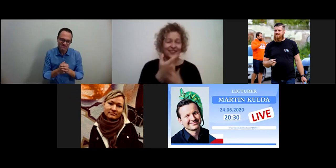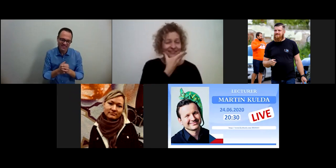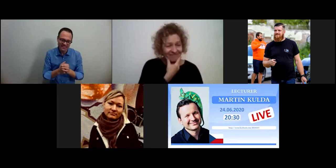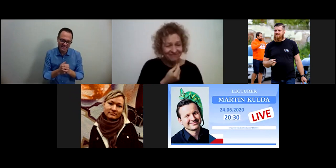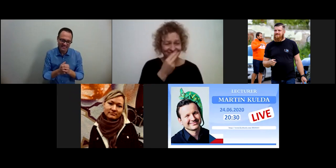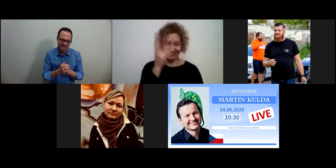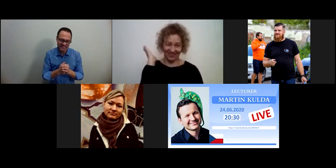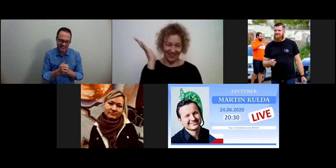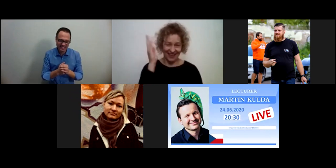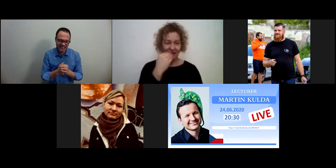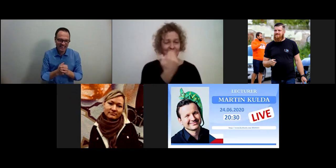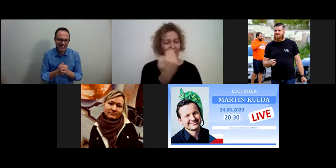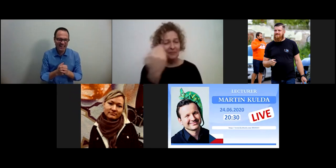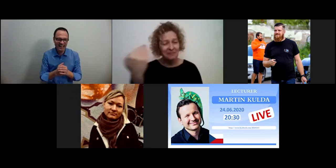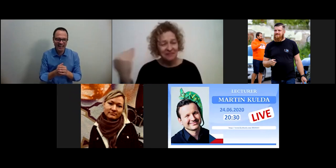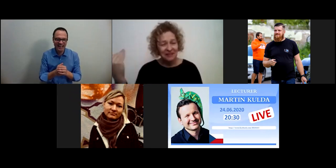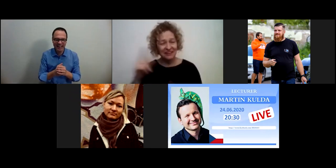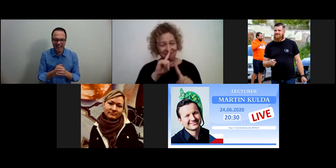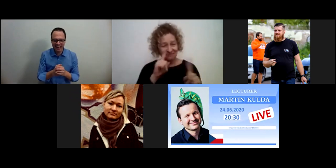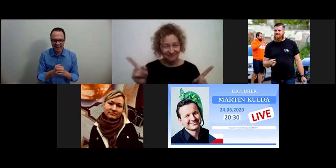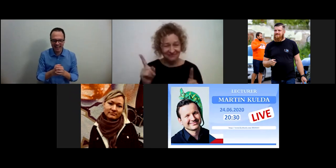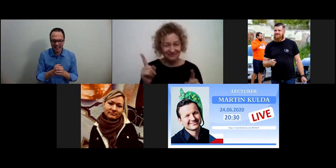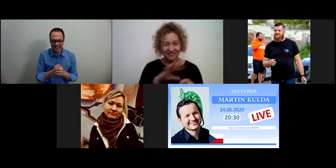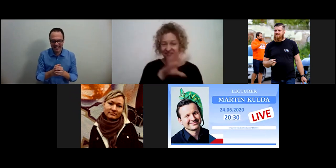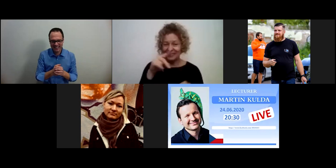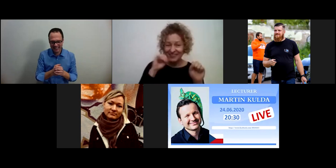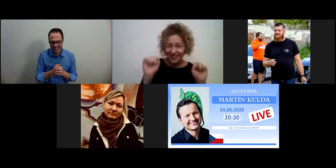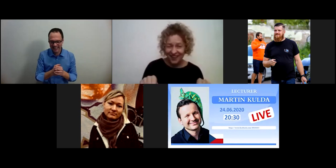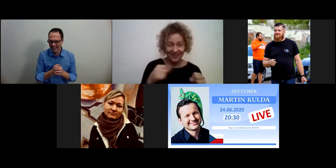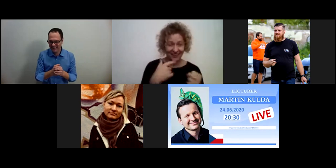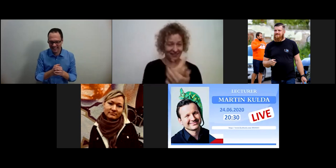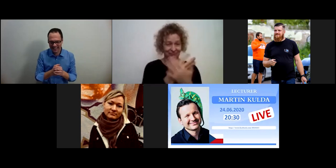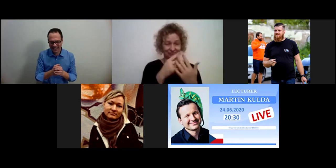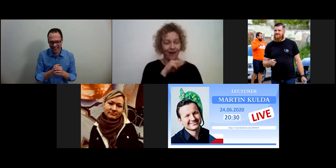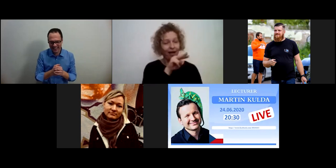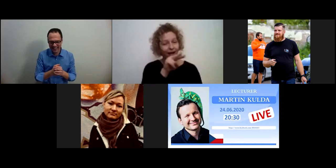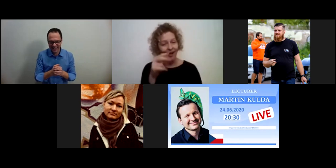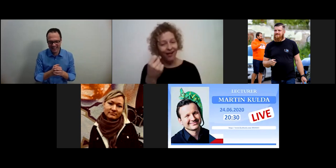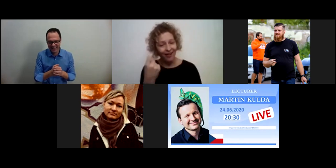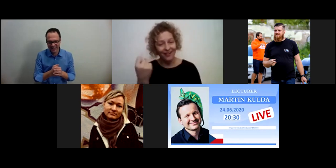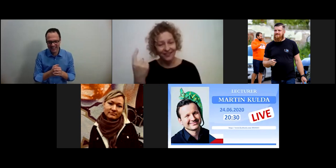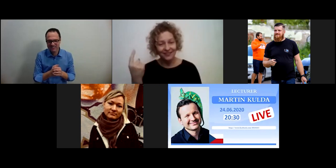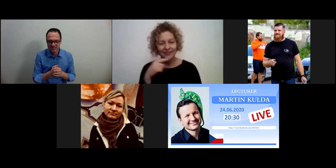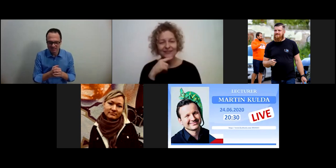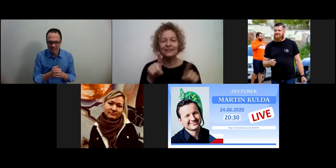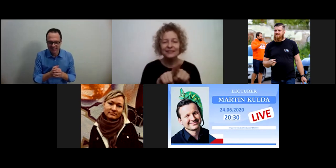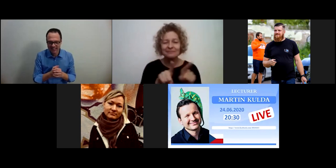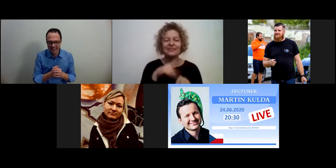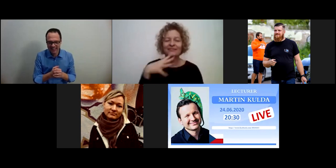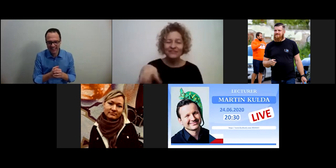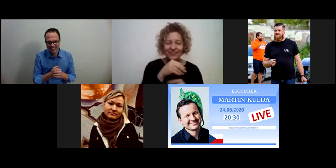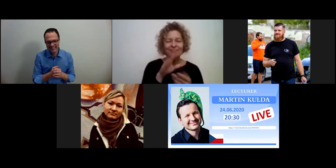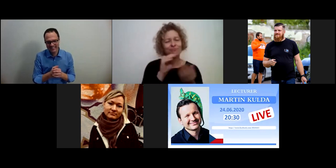Thank you for inviting me. I really enjoyed this series of lecturers. It was so interesting. Thank you so